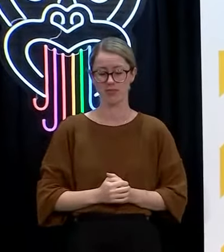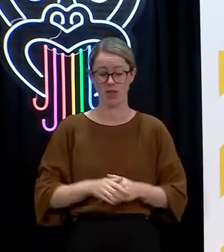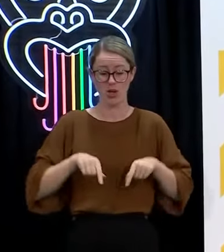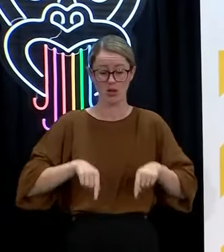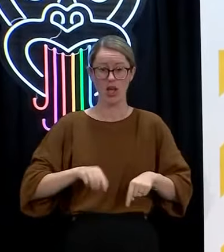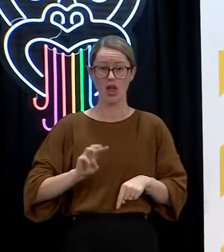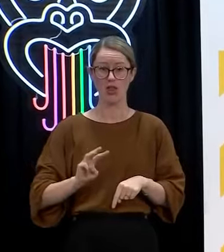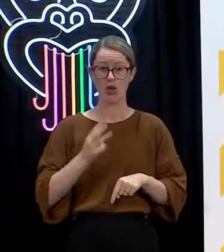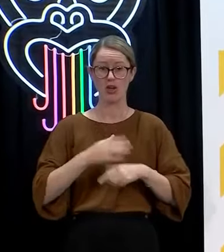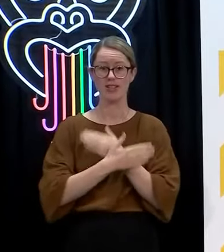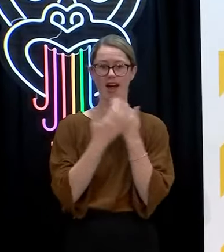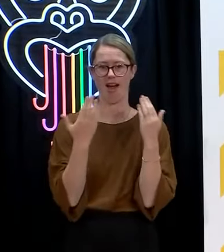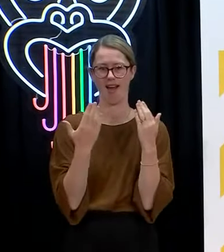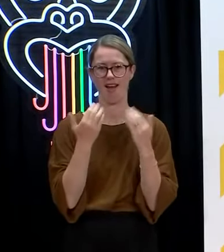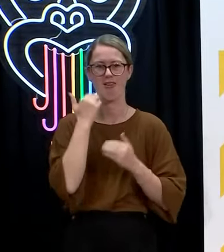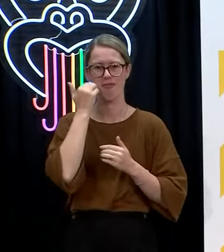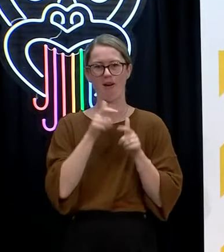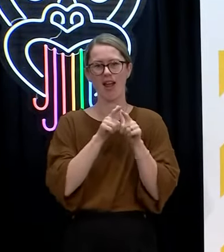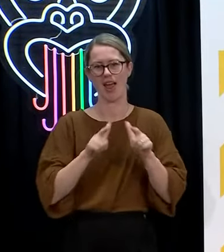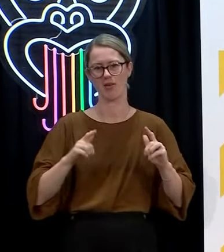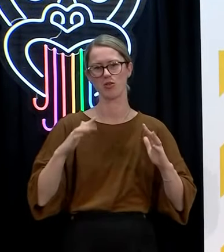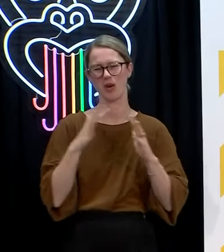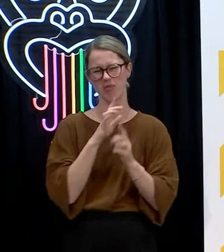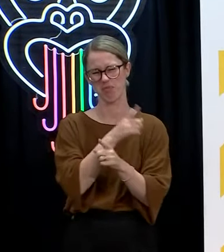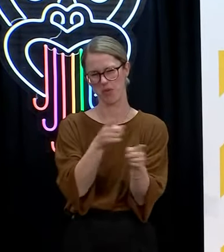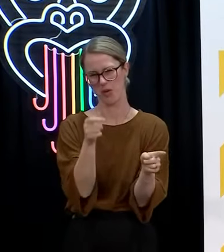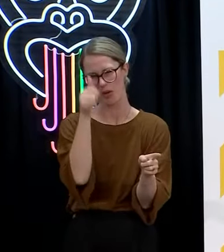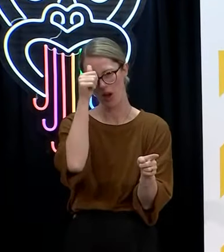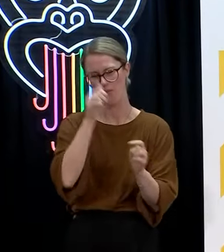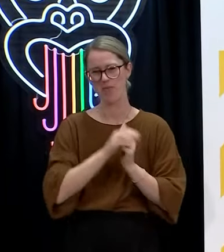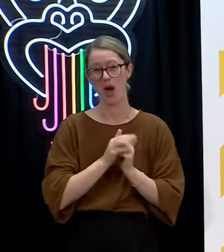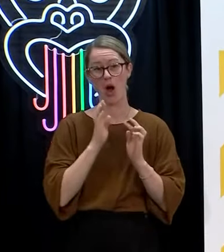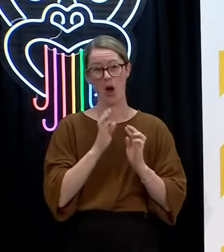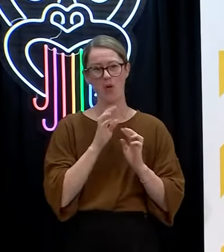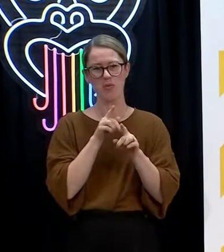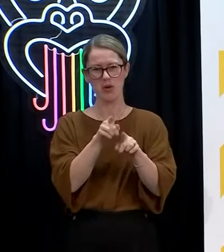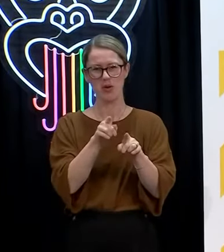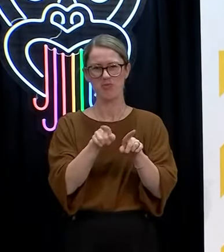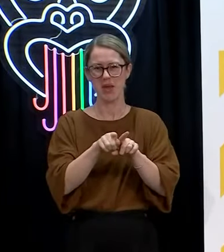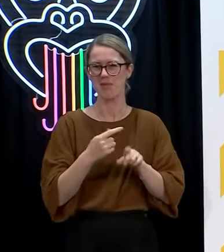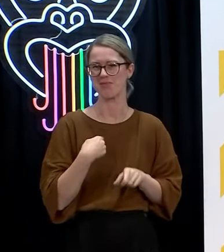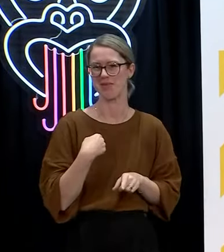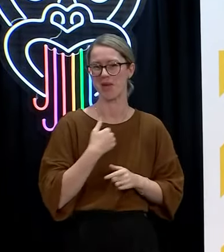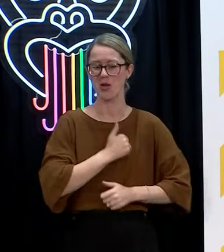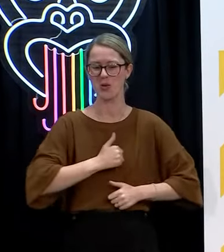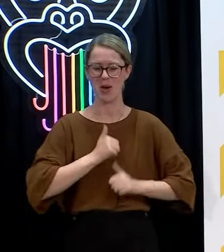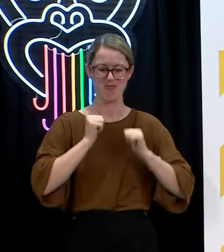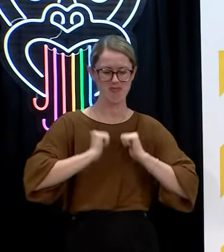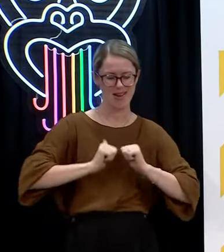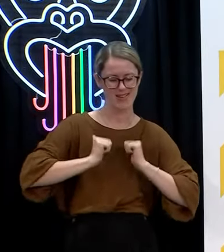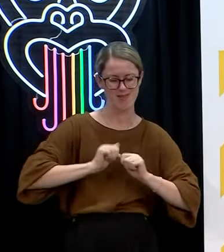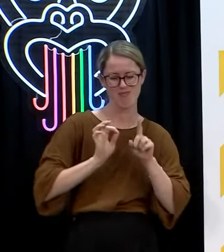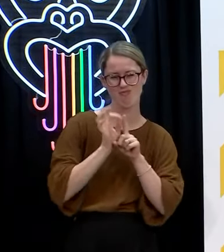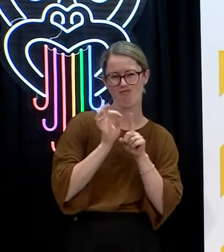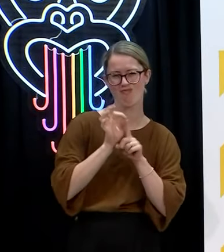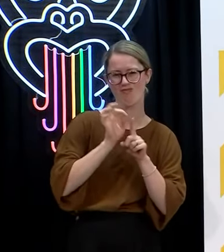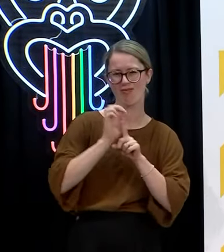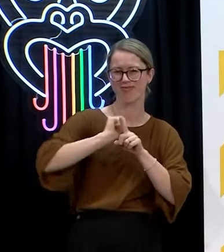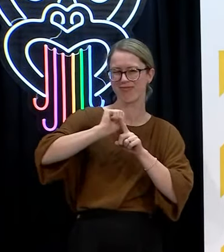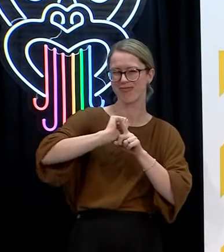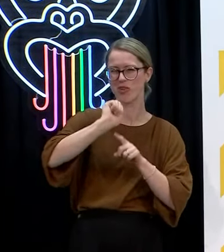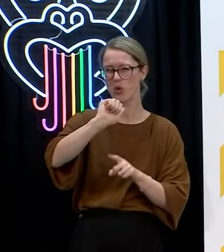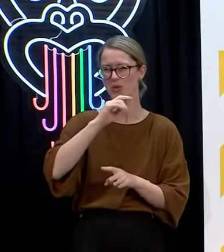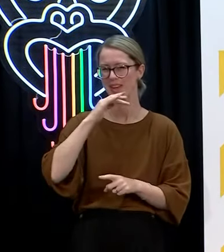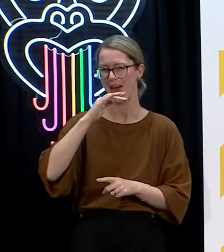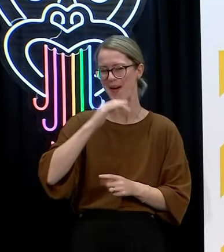the third day of Te Wiki o Te Reo Māori, Māori Language Week, as you know, and I hope you, like me, are also enjoying practicing and improving your te reo